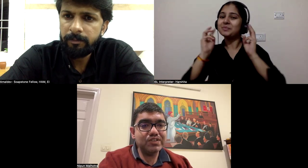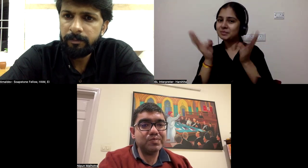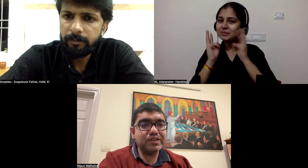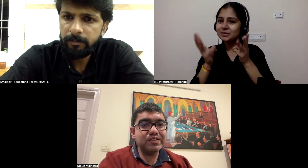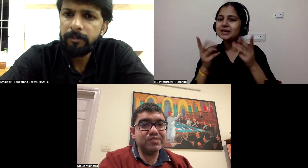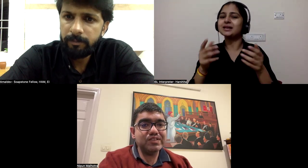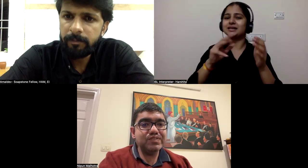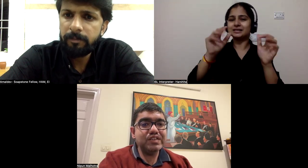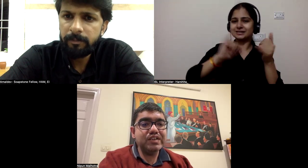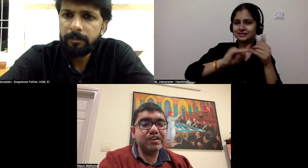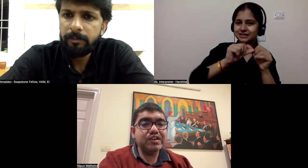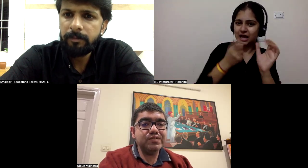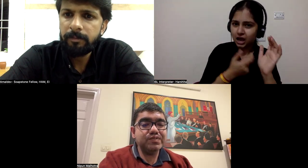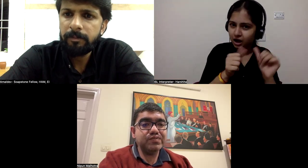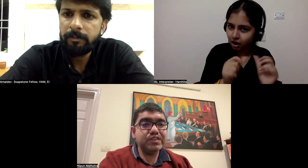who's here in this panel as well.